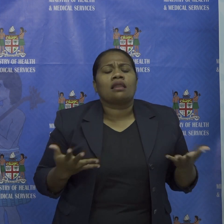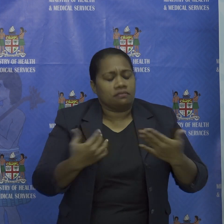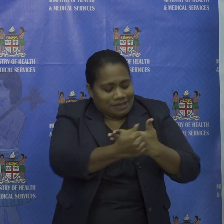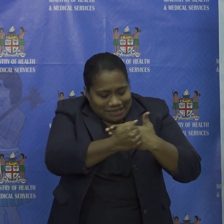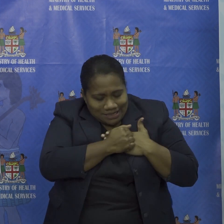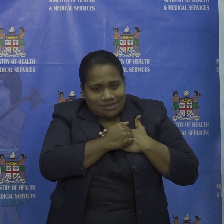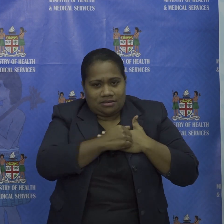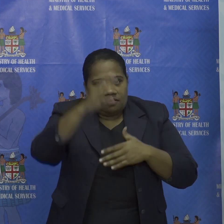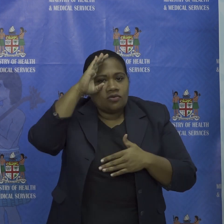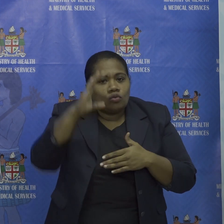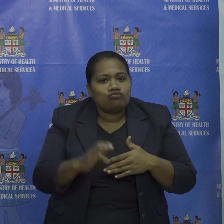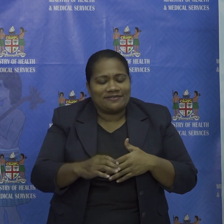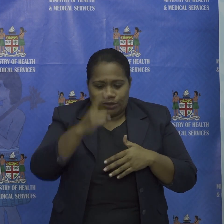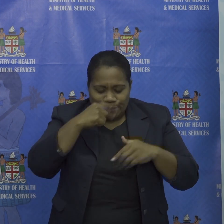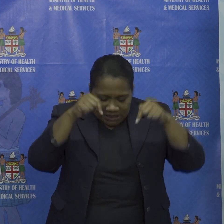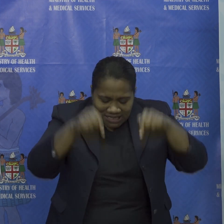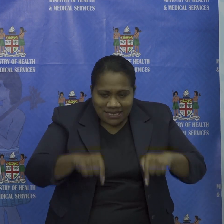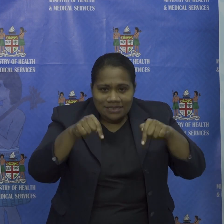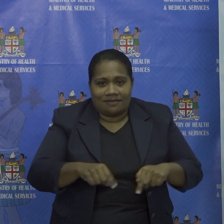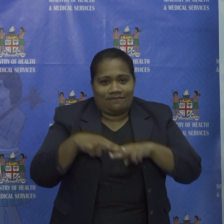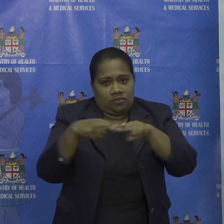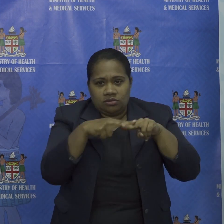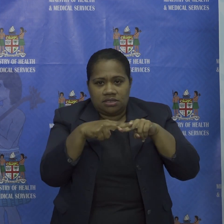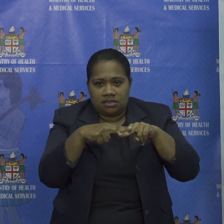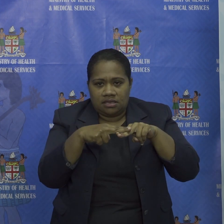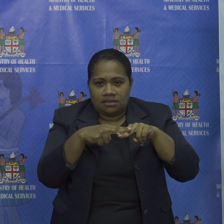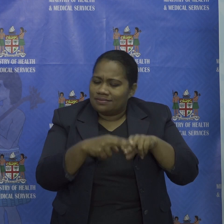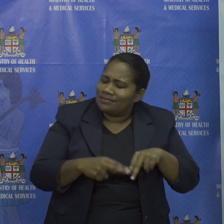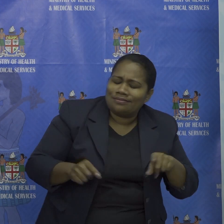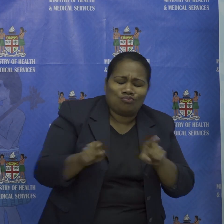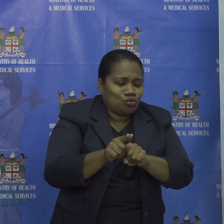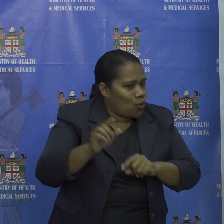That applies to my teams. It applies to each of you watching this address.